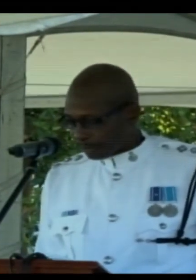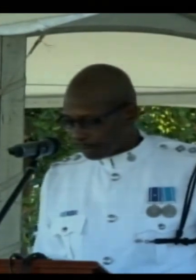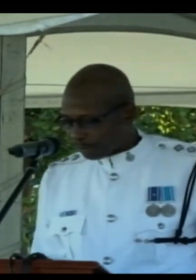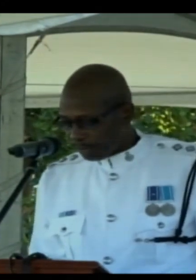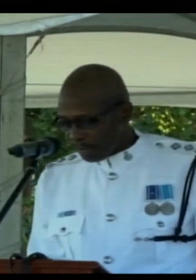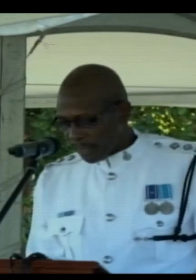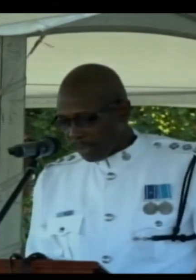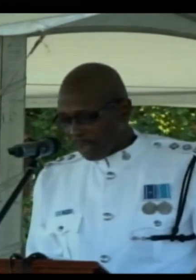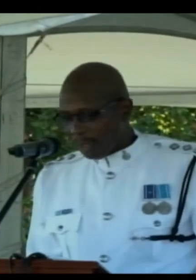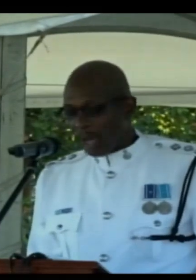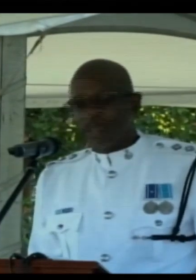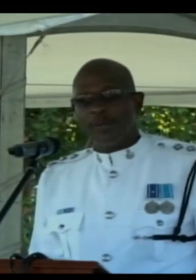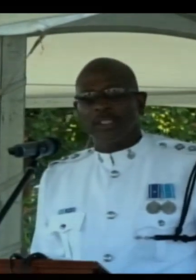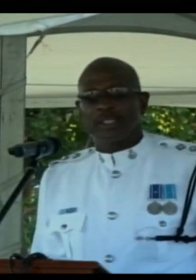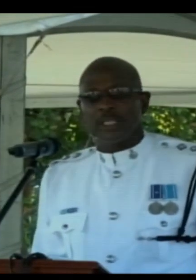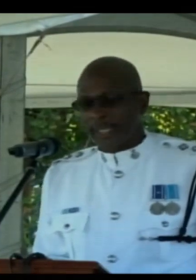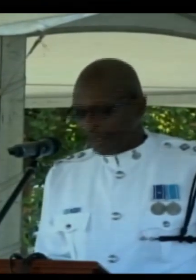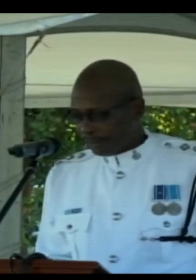expect.